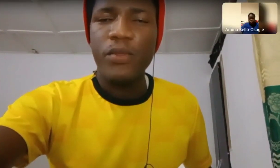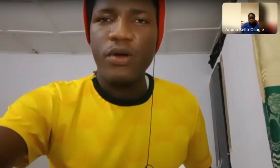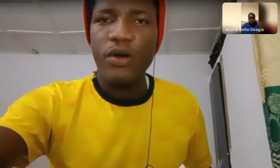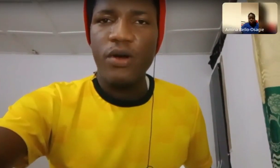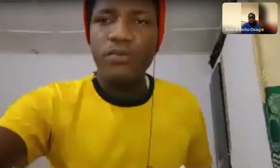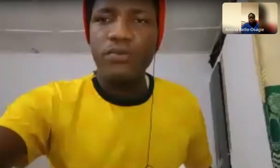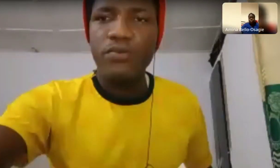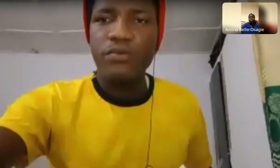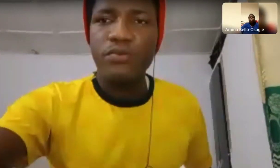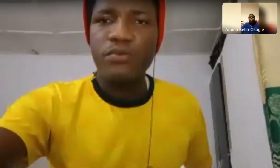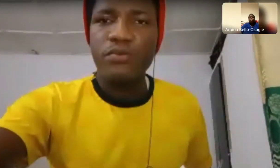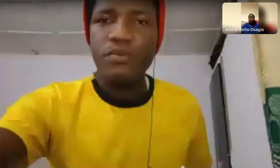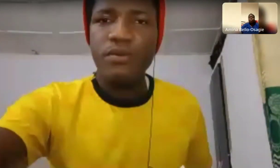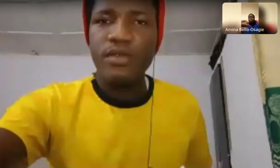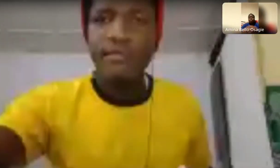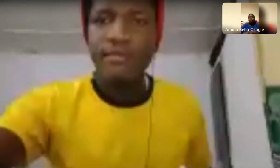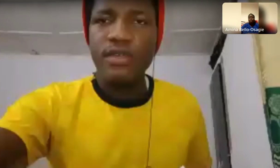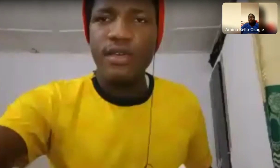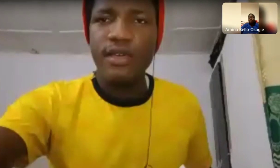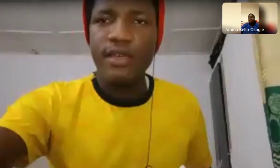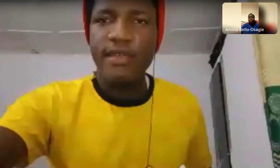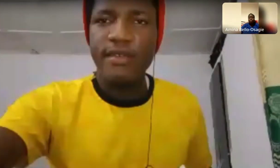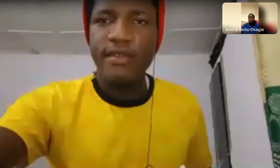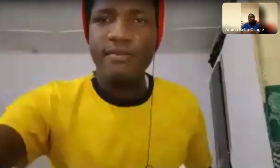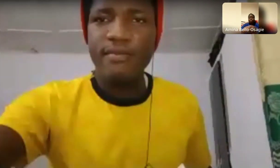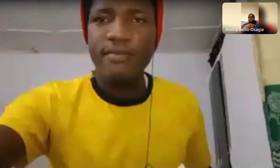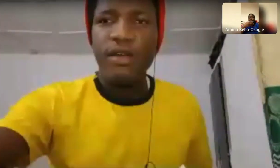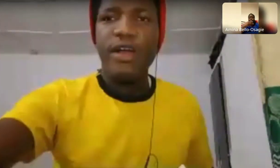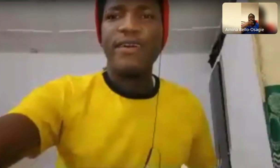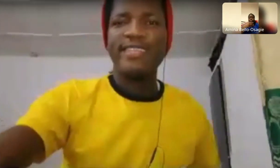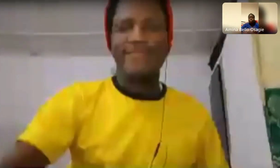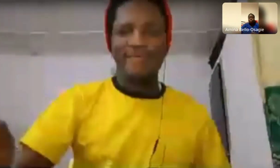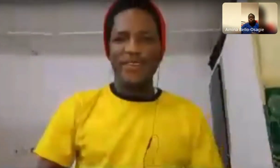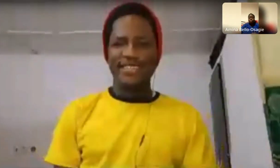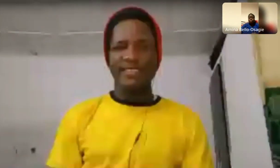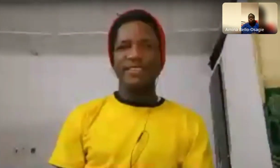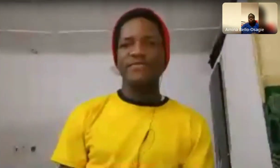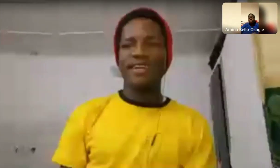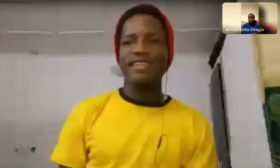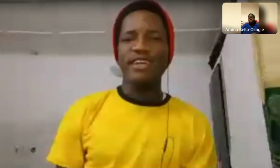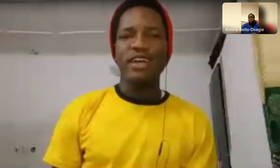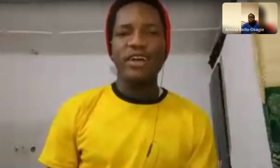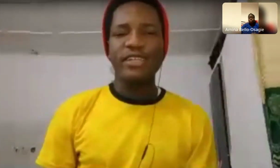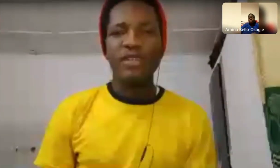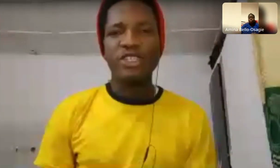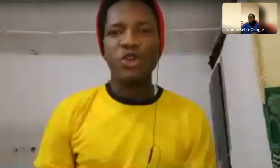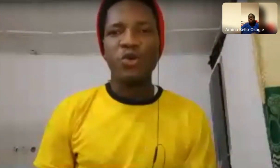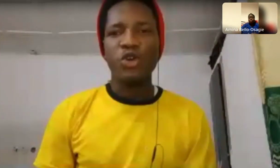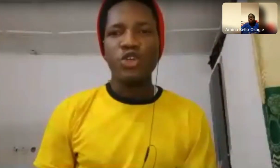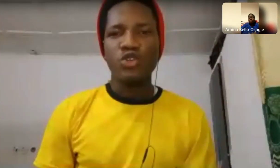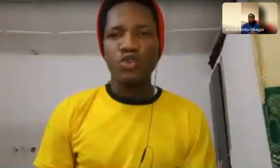Okay. All right, this is fine. All right, so let's go. Good